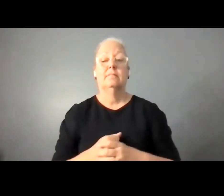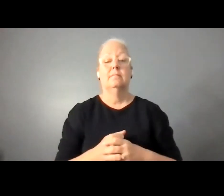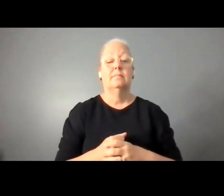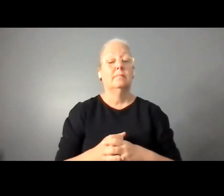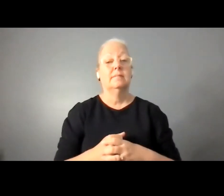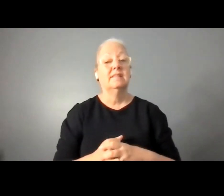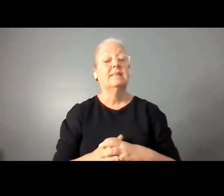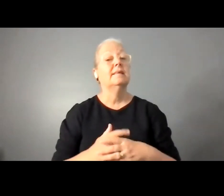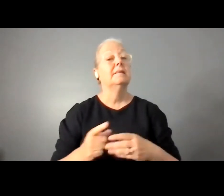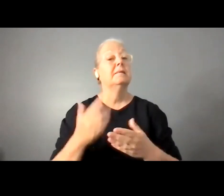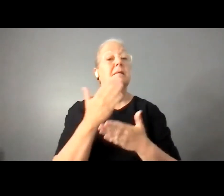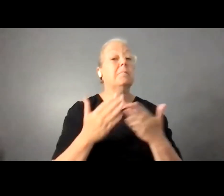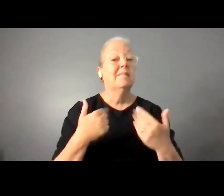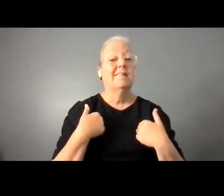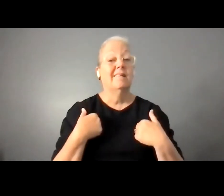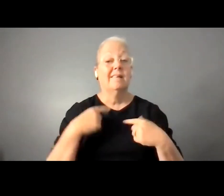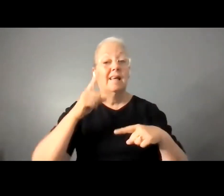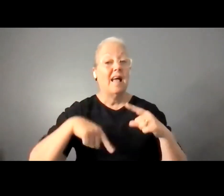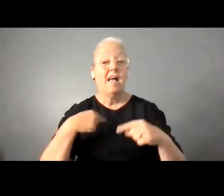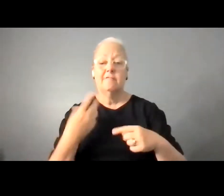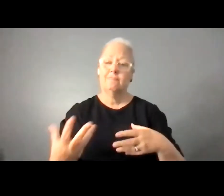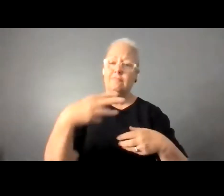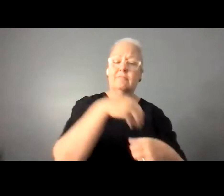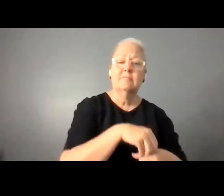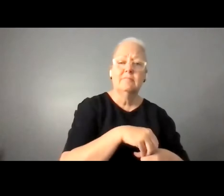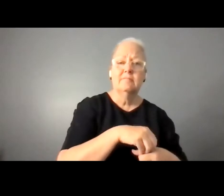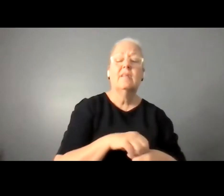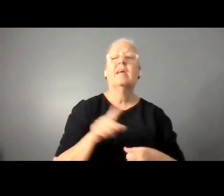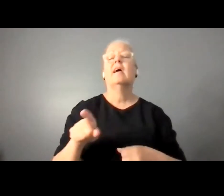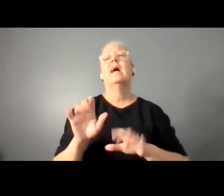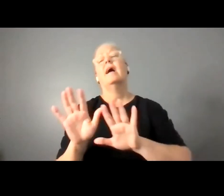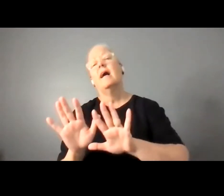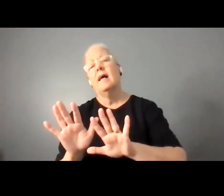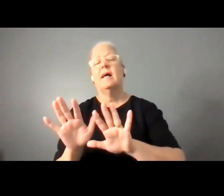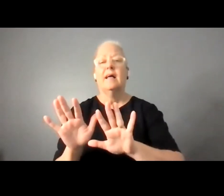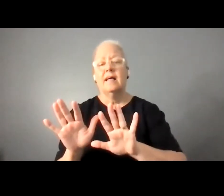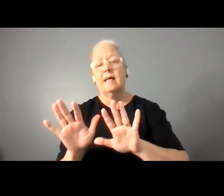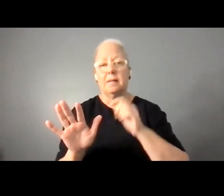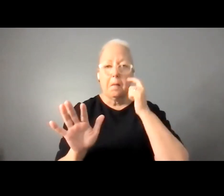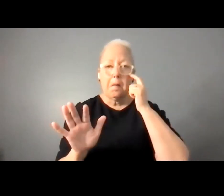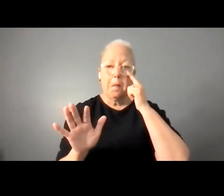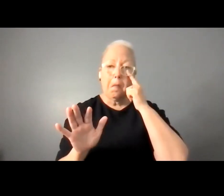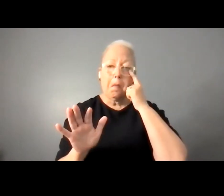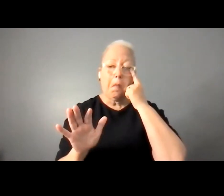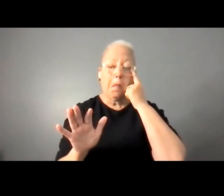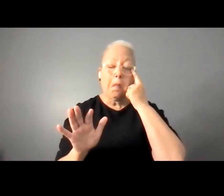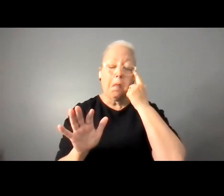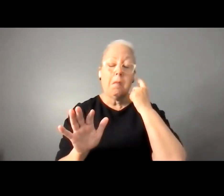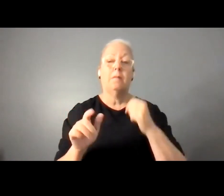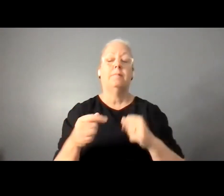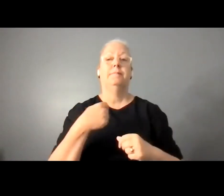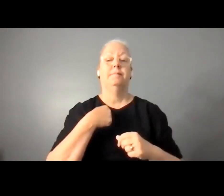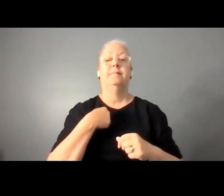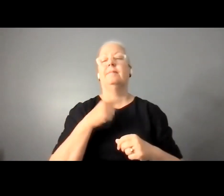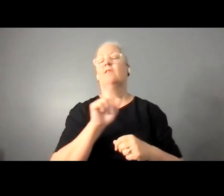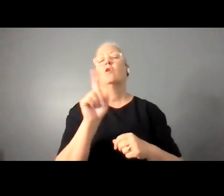to participate because they say that we are like, it's like now we are not complete in